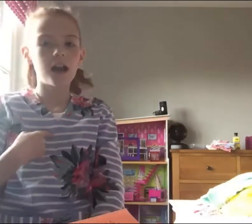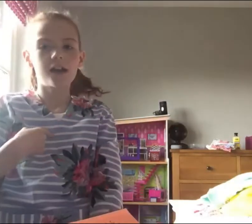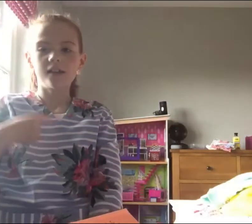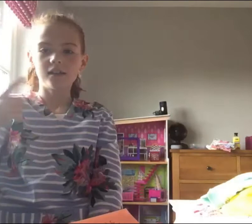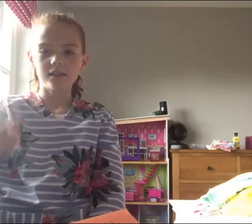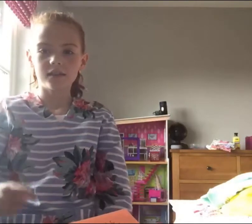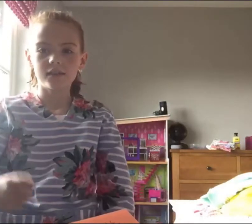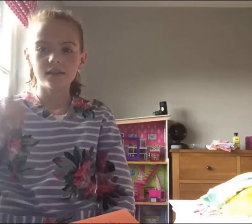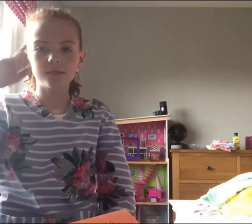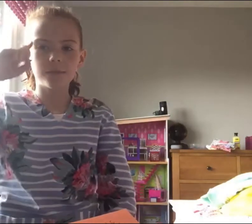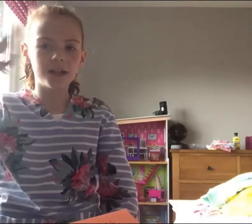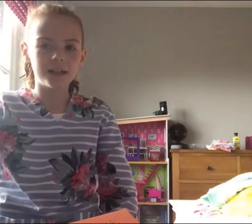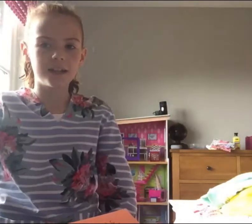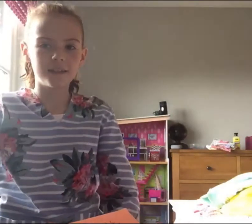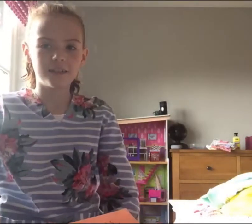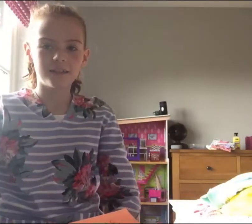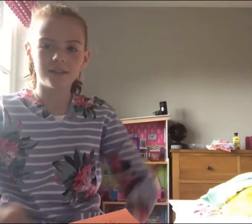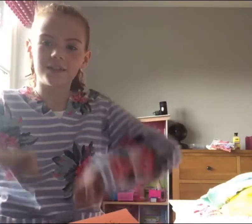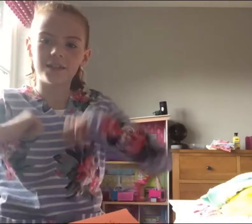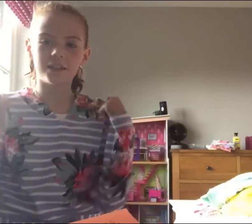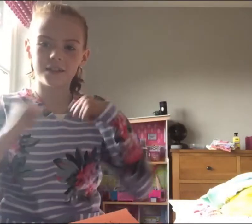I spy a chicken.